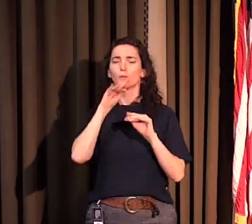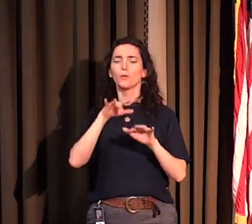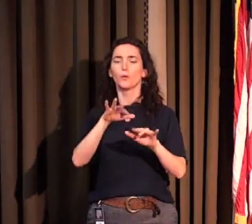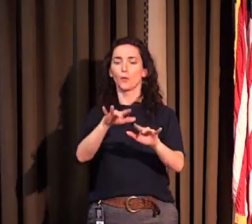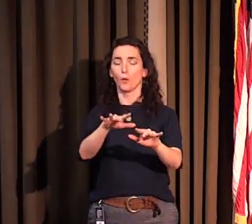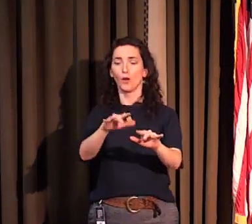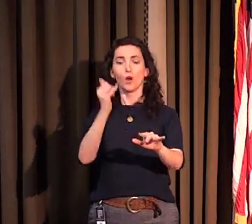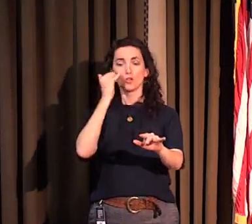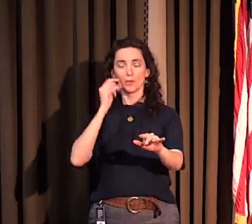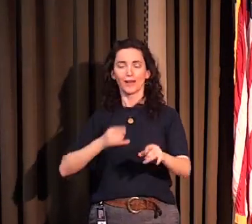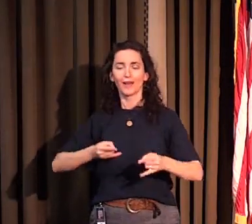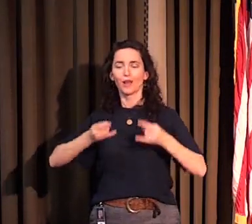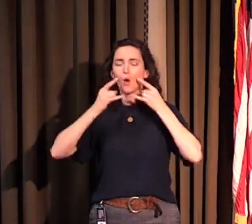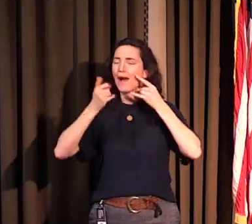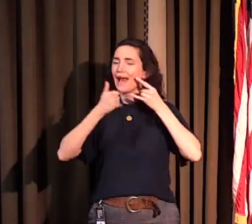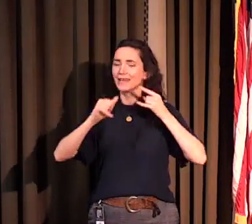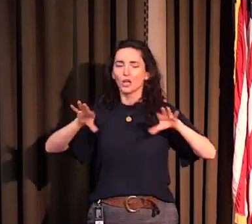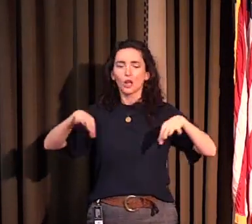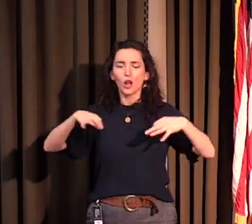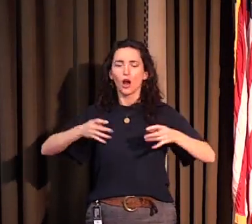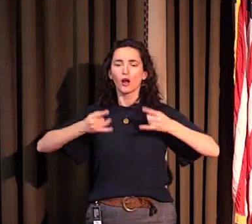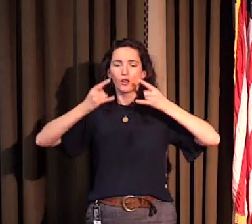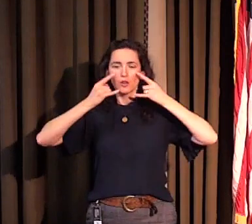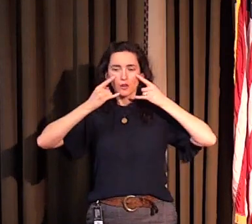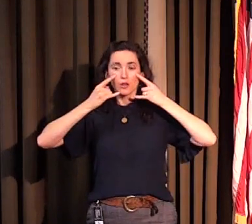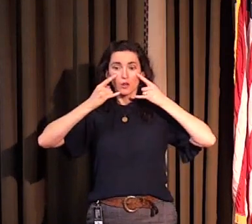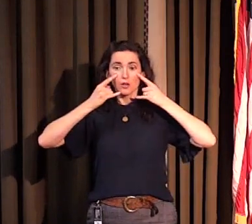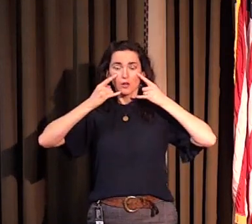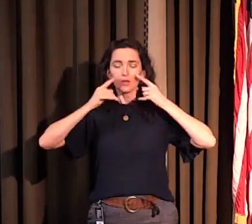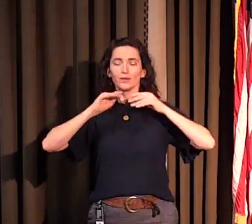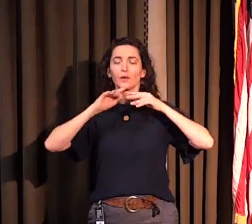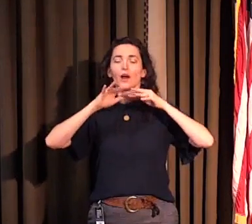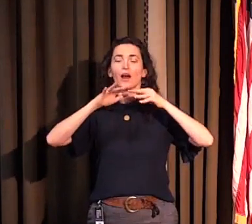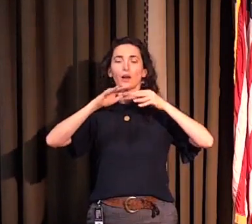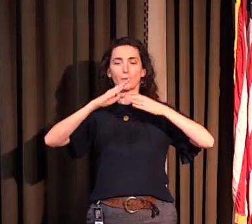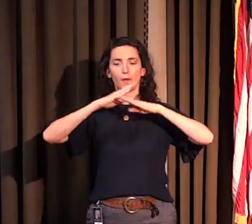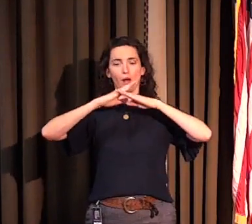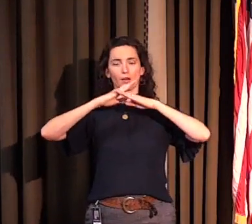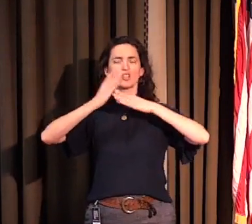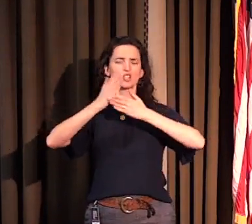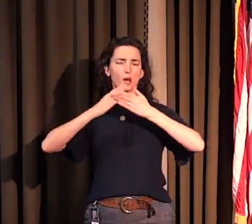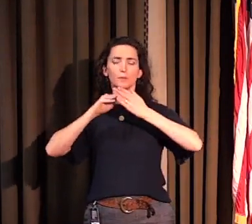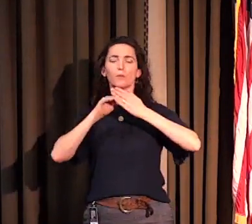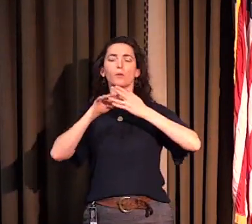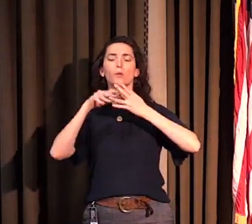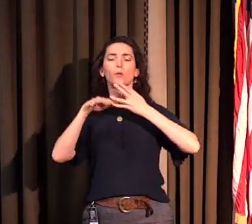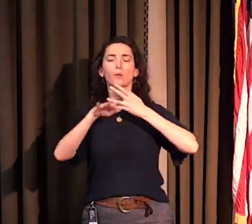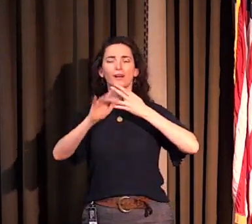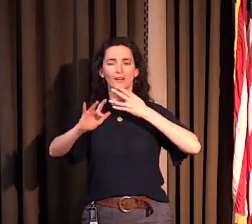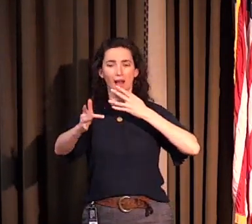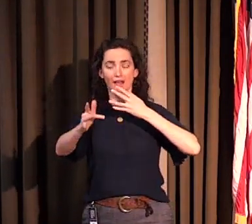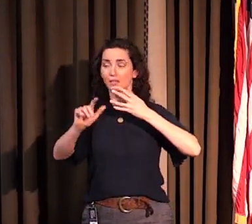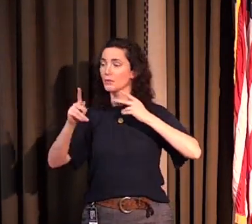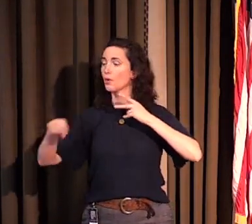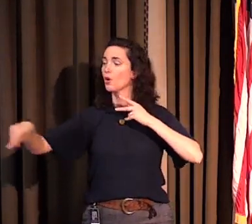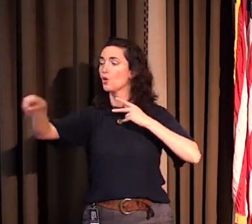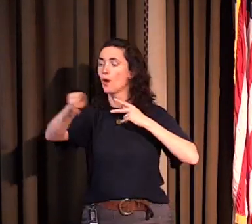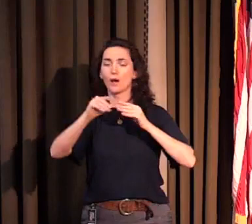type of mask, cloth mask, any type of mask, that greatly limits my respiratory plume, makes it safer for everyone